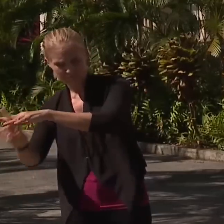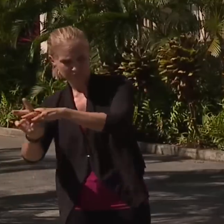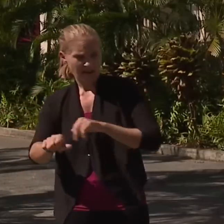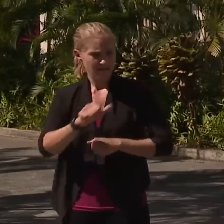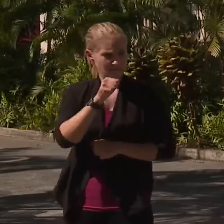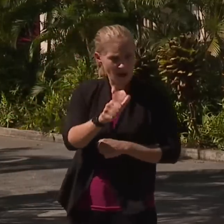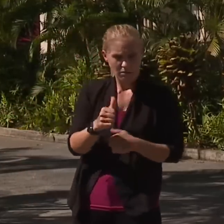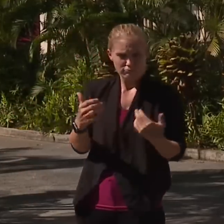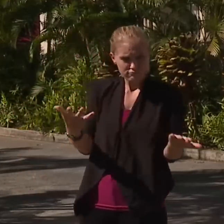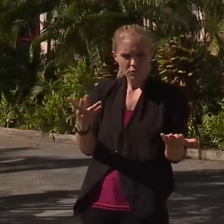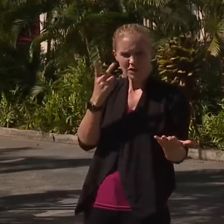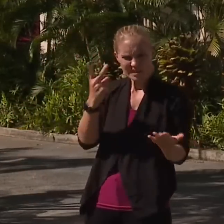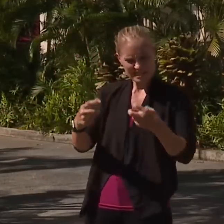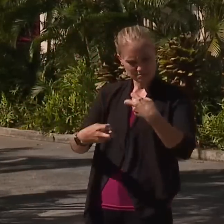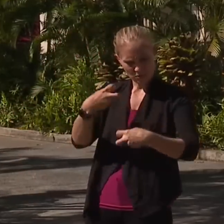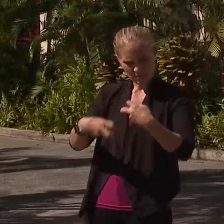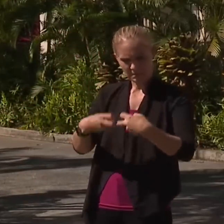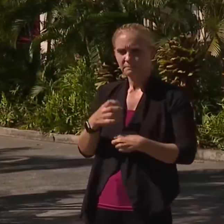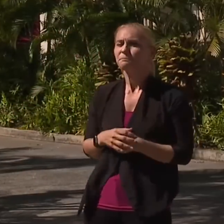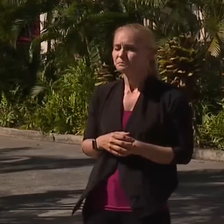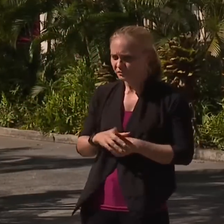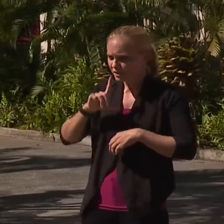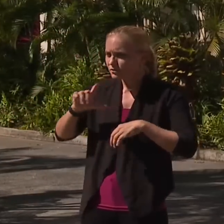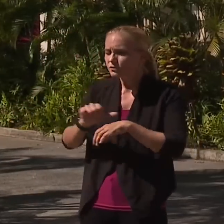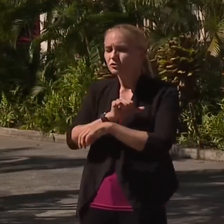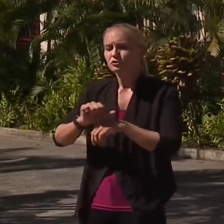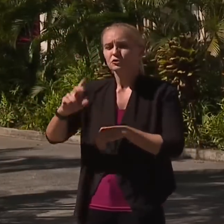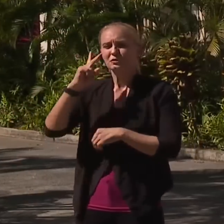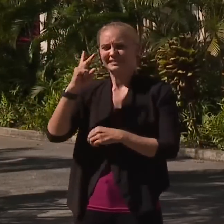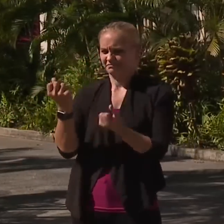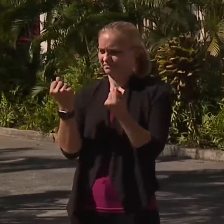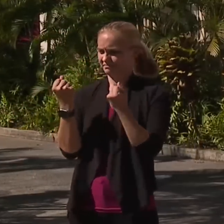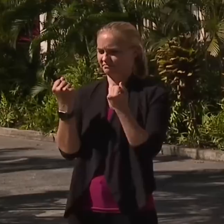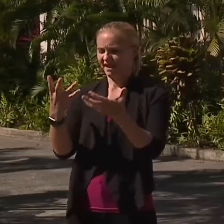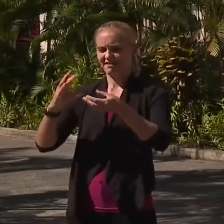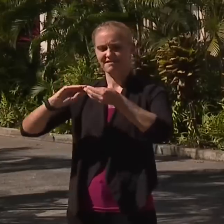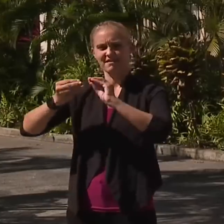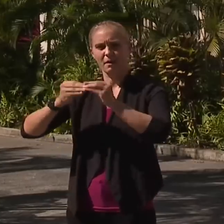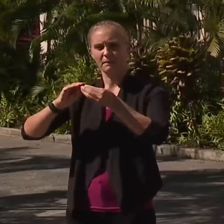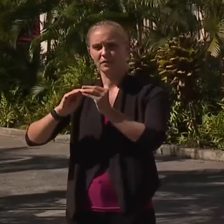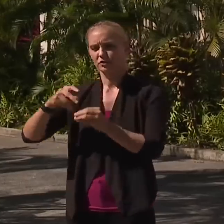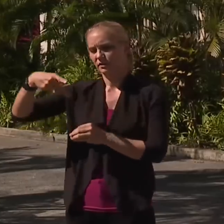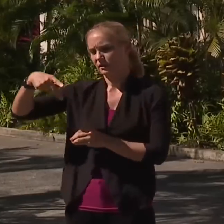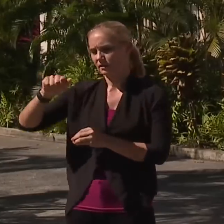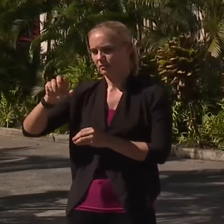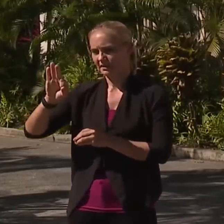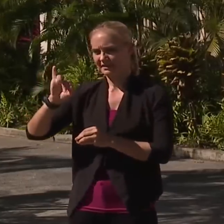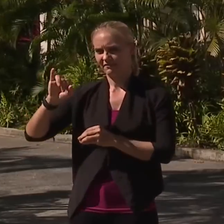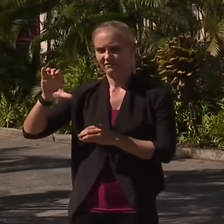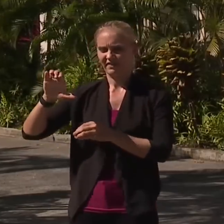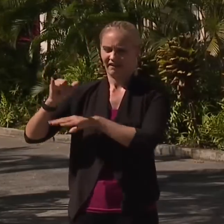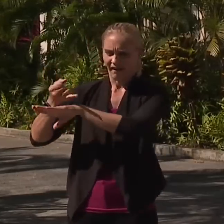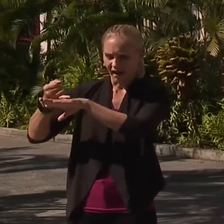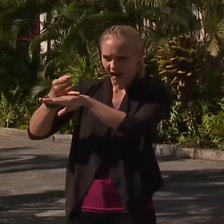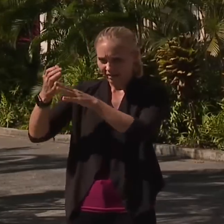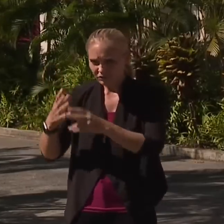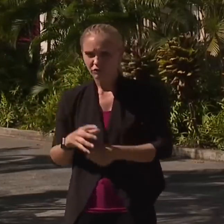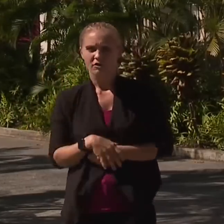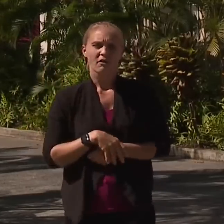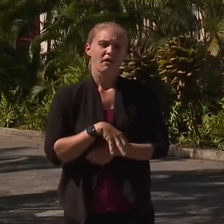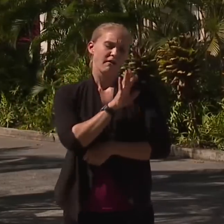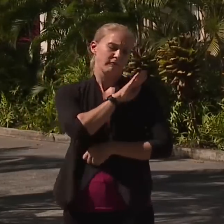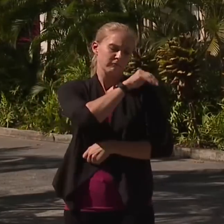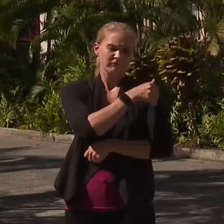spots? Well, for sure, as I mentioned, we're still seeing a lot of cases in the Pacific Islander community, the Filipino American